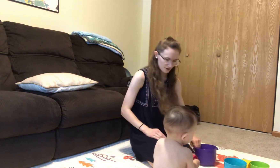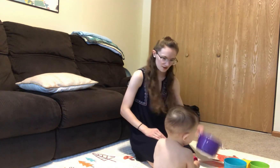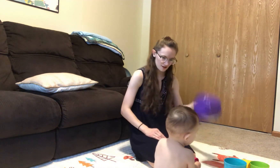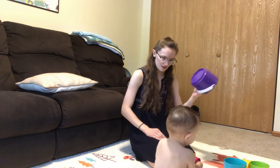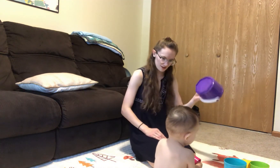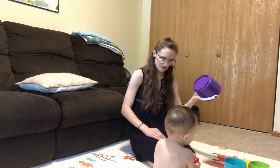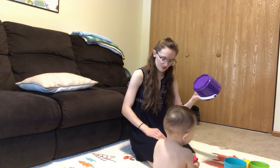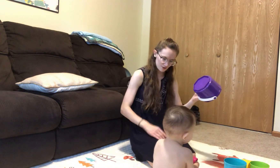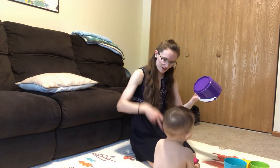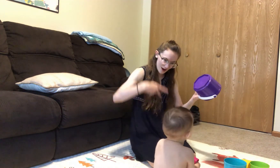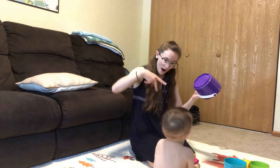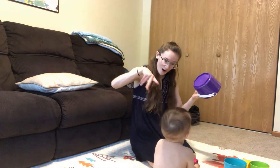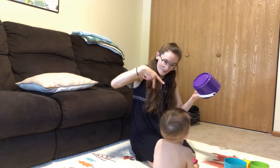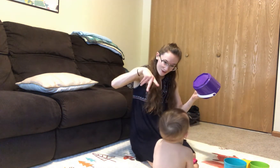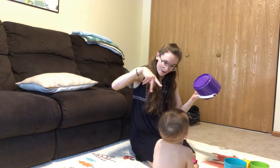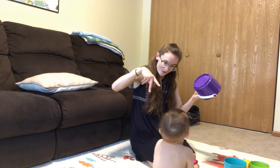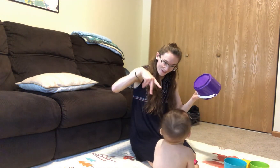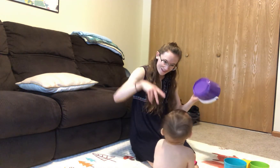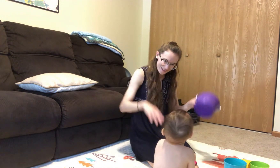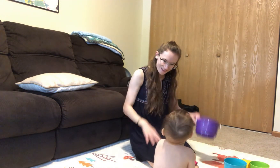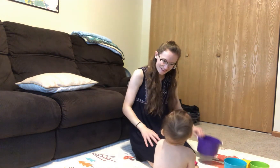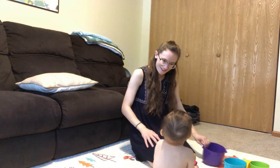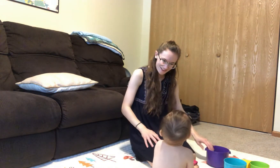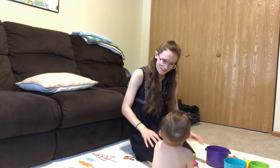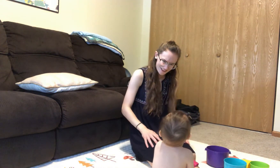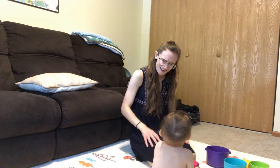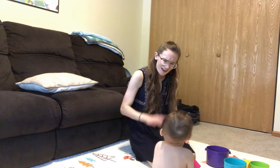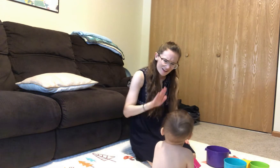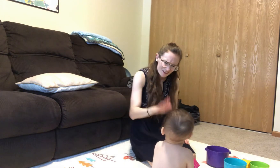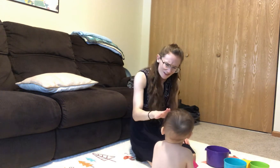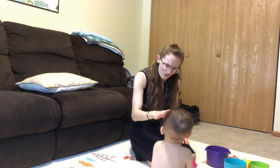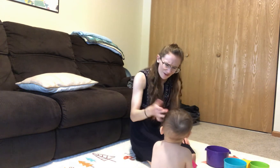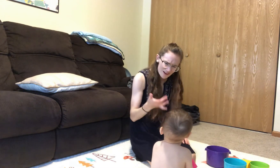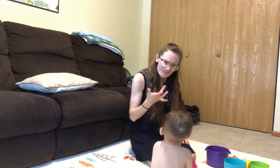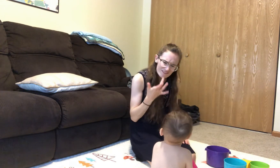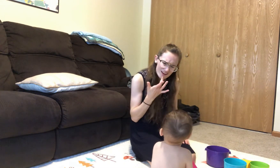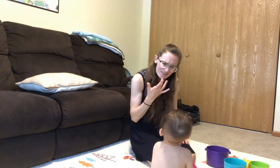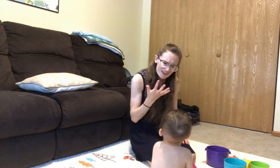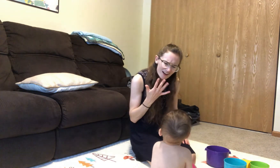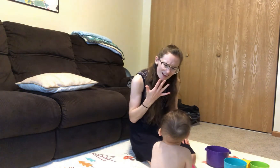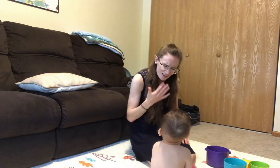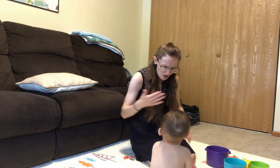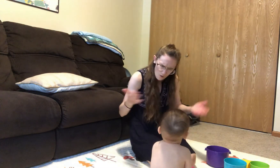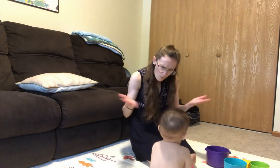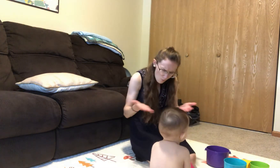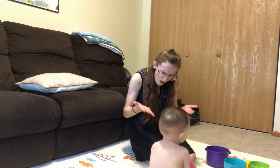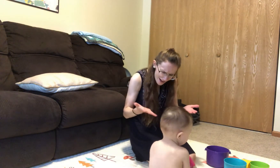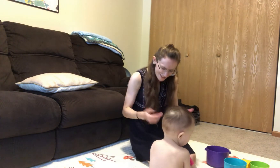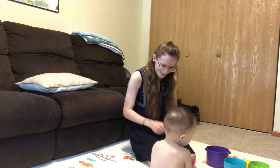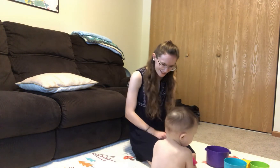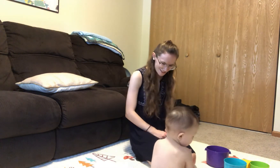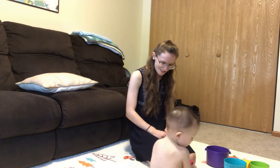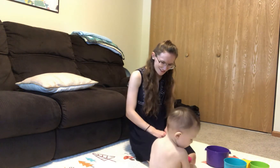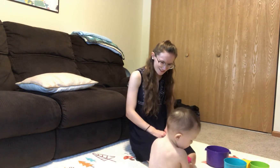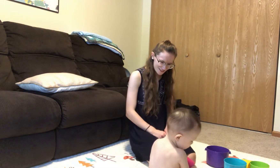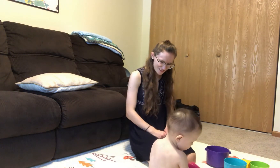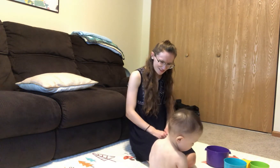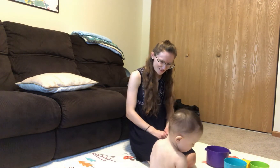signs fluently, maybe they are hearing, that's the most beneficial because they're gonna really be able to help you out if they're fluent in the